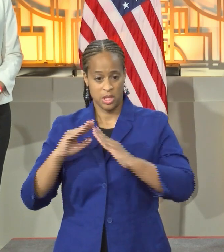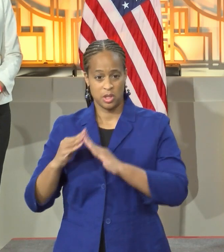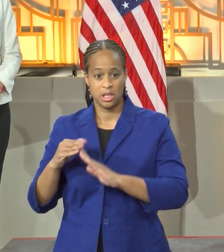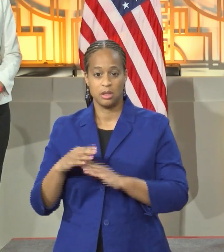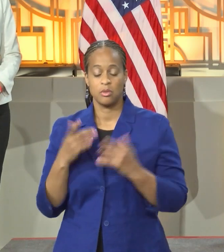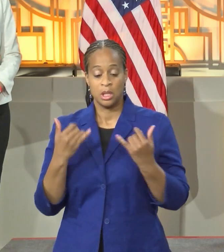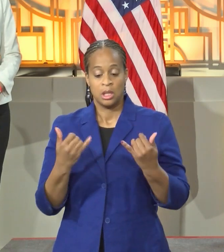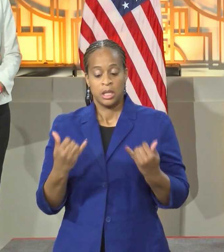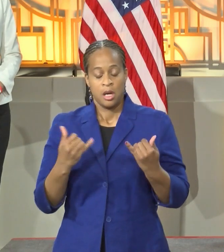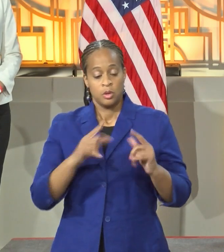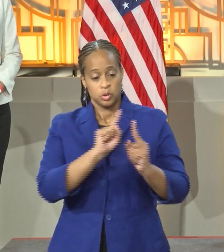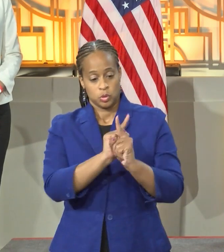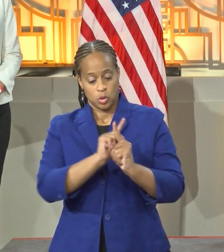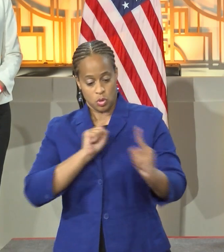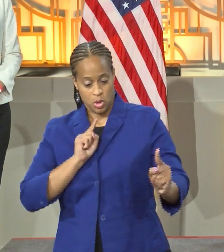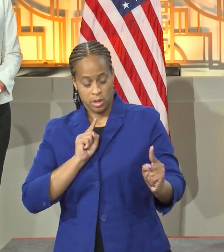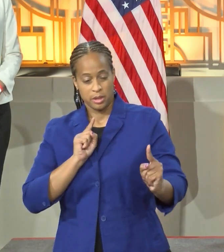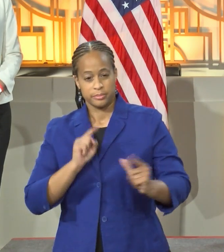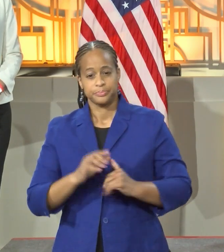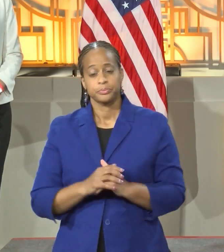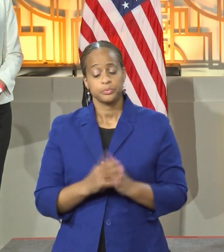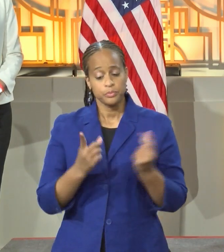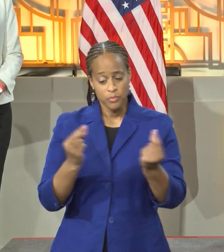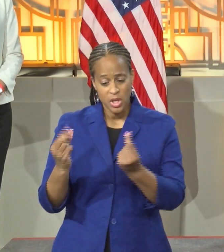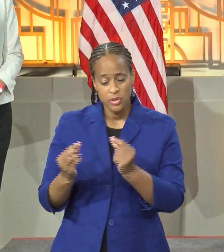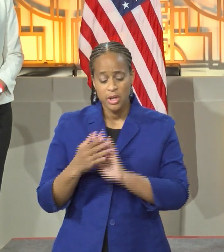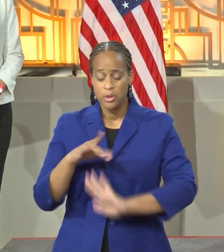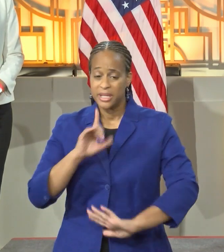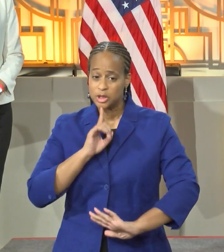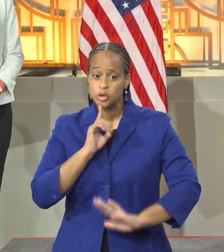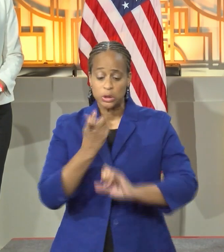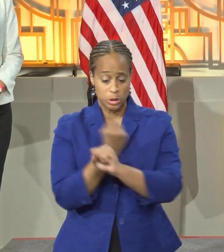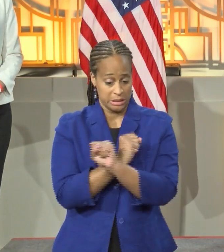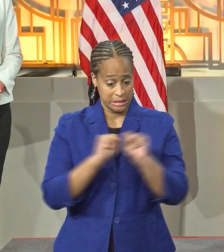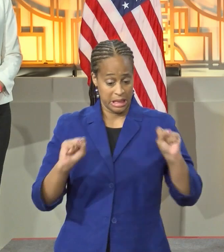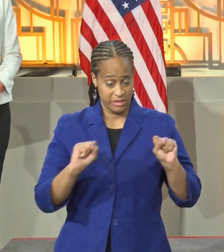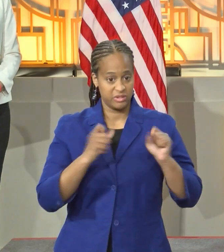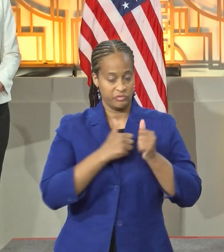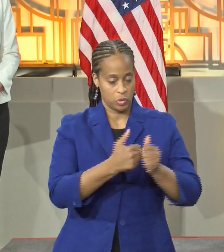social distancing, they will take all necessary precautions,